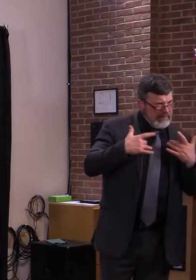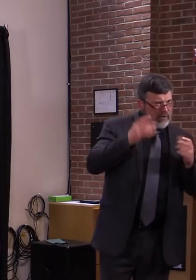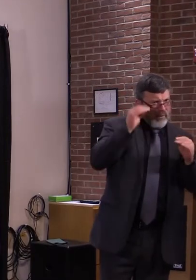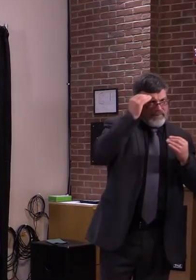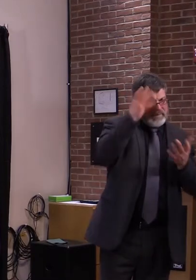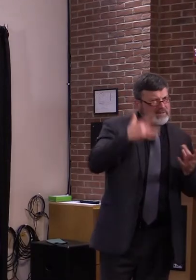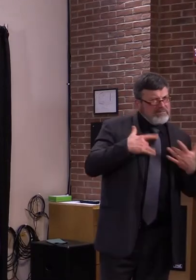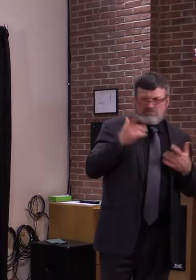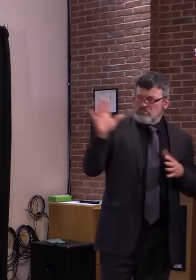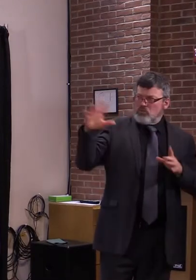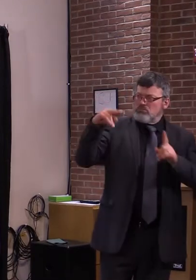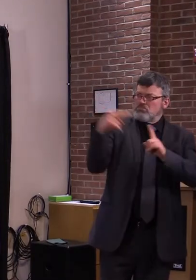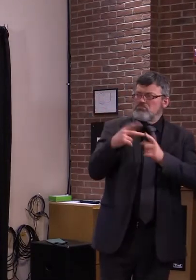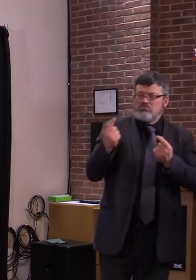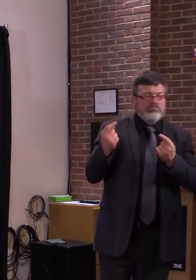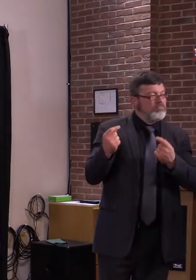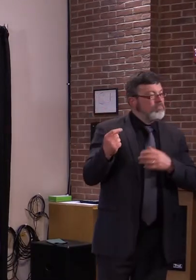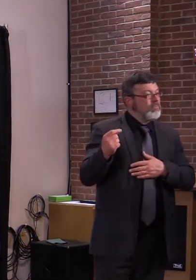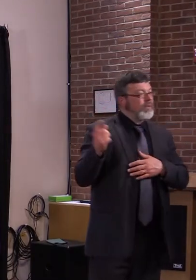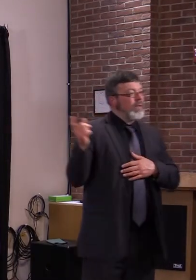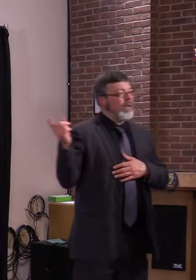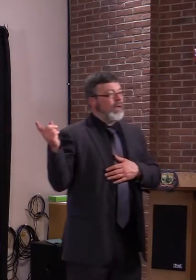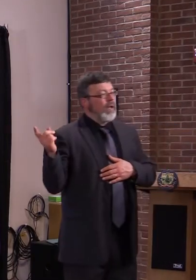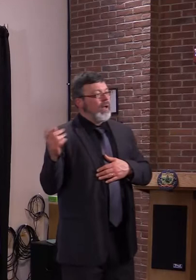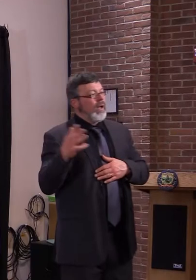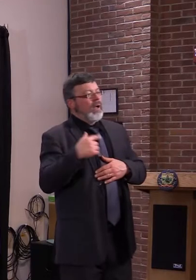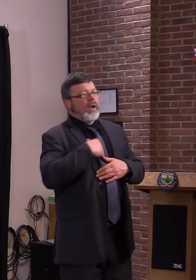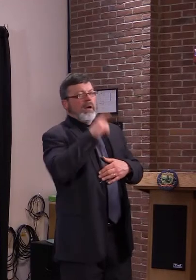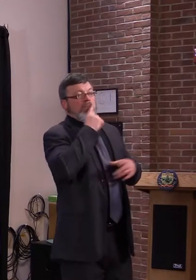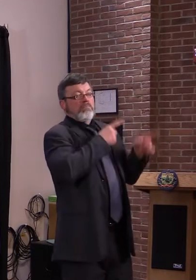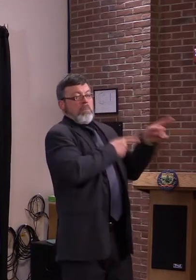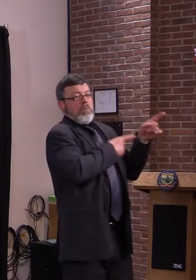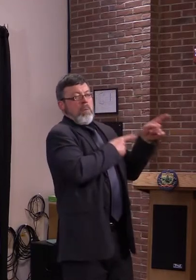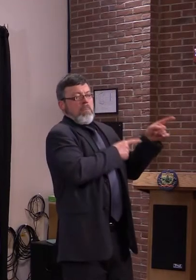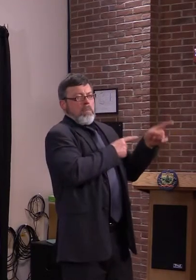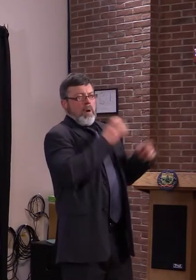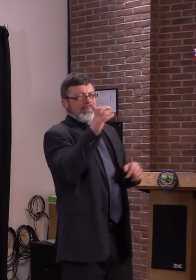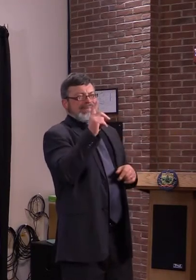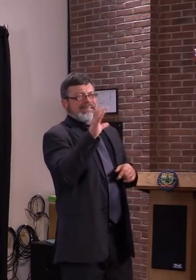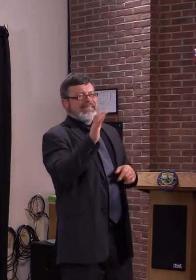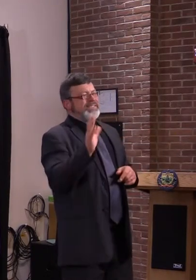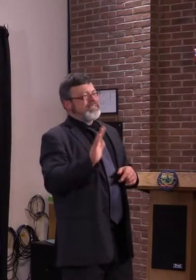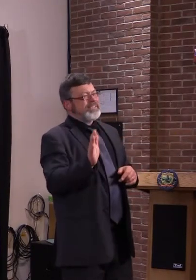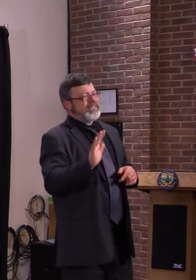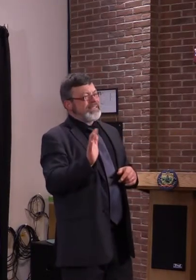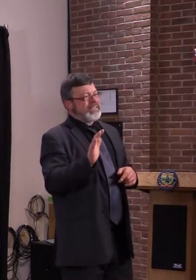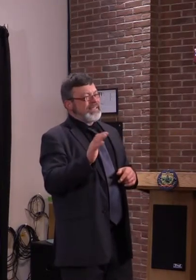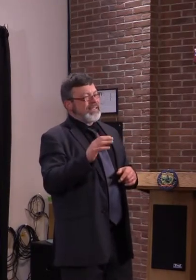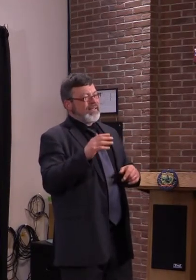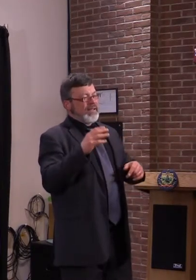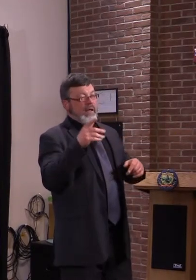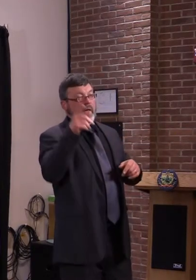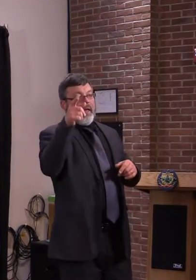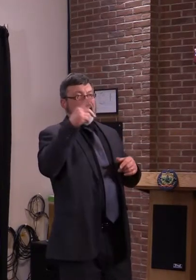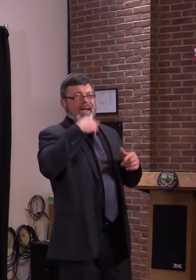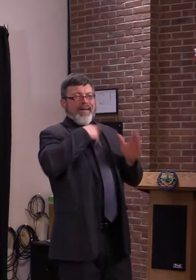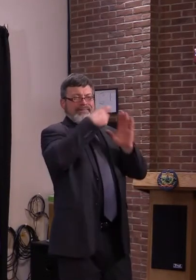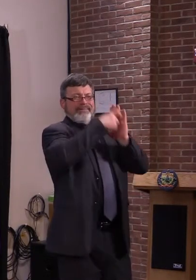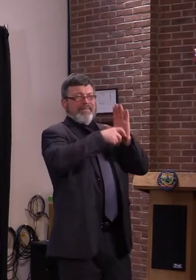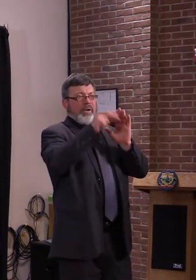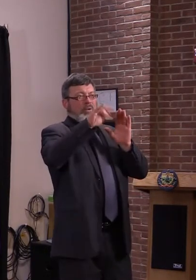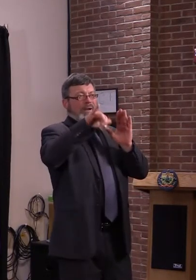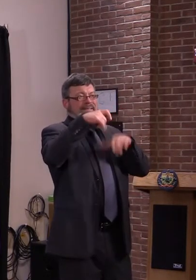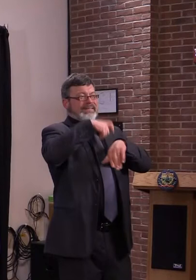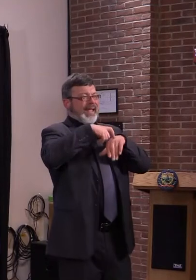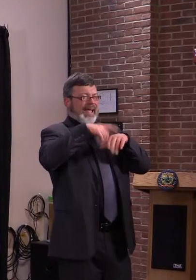my dagger into the chest of the CDC on top of the New York Times and others. I mean, the reality is the CDC has a tremendous amount of